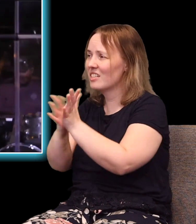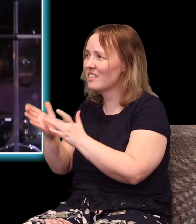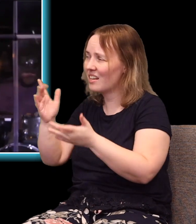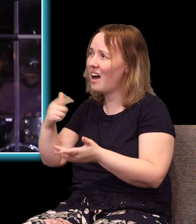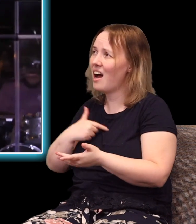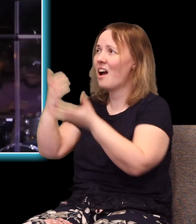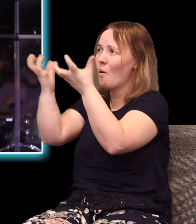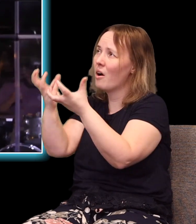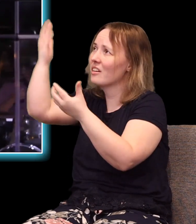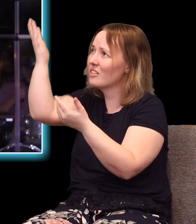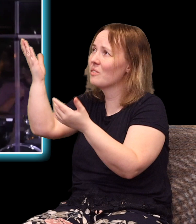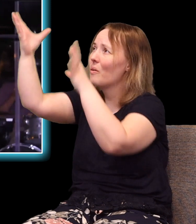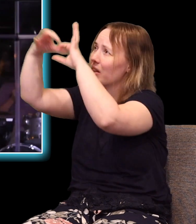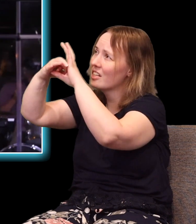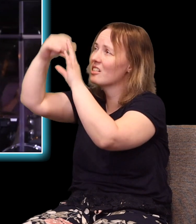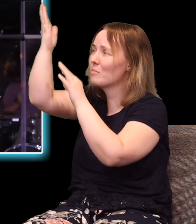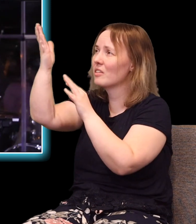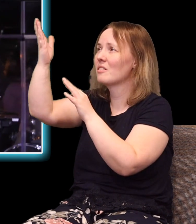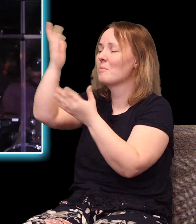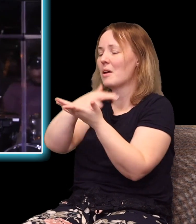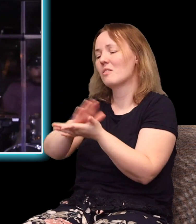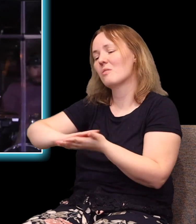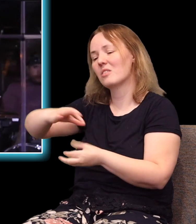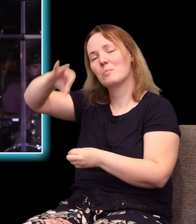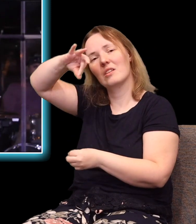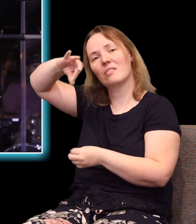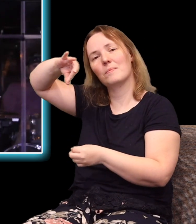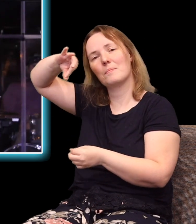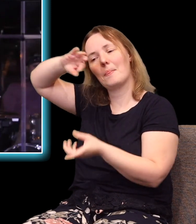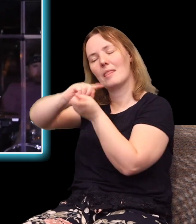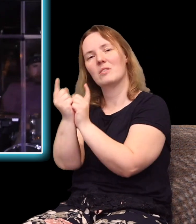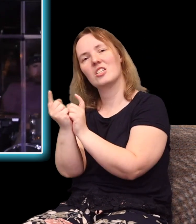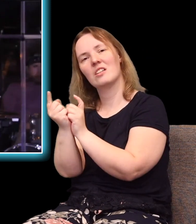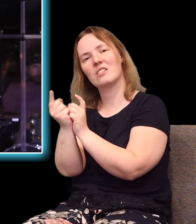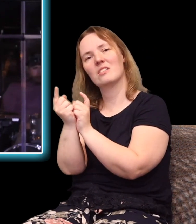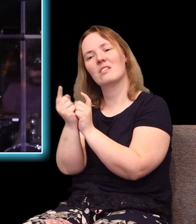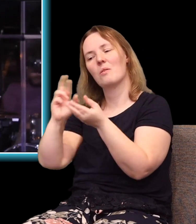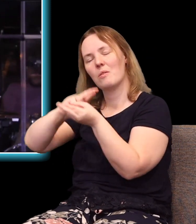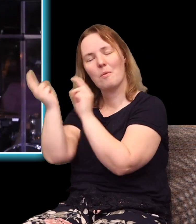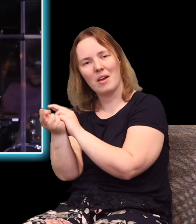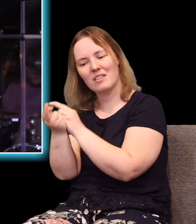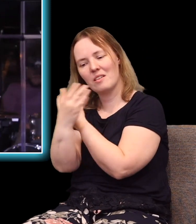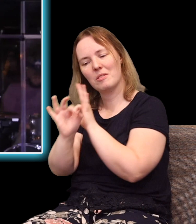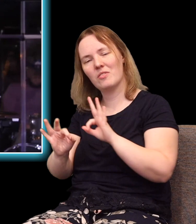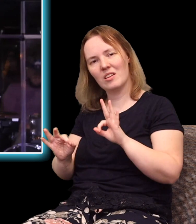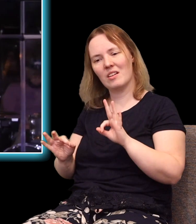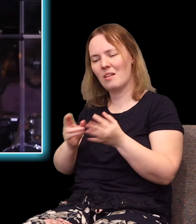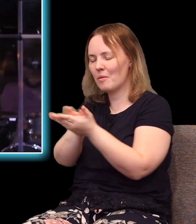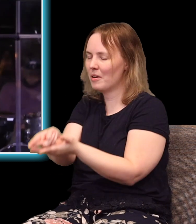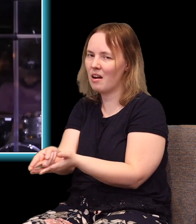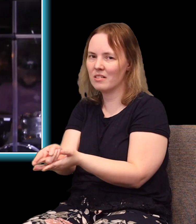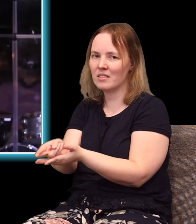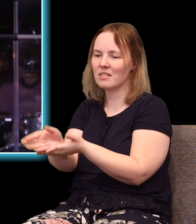Jesus, I want you. I want a relationship with you by the Holy Spirit. I want to change. I want to repent. I want to be